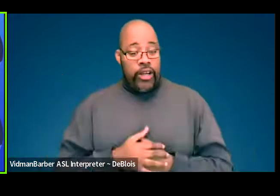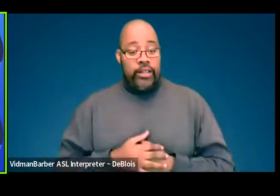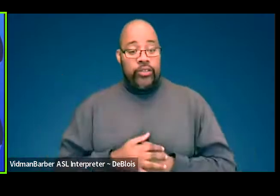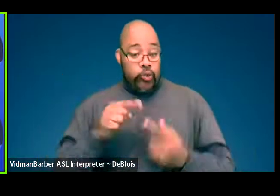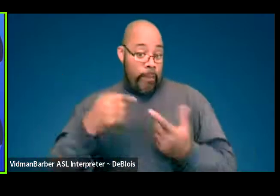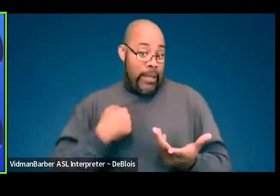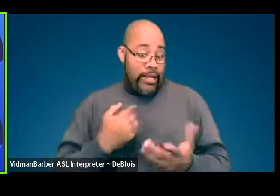me.